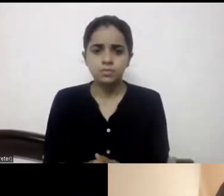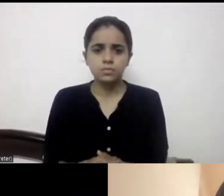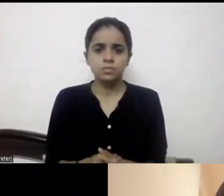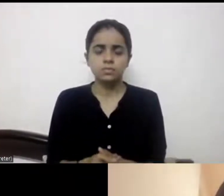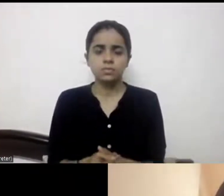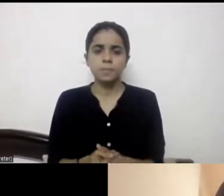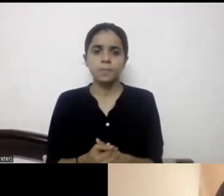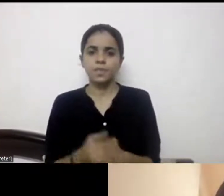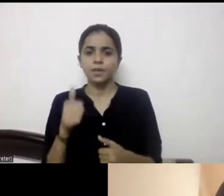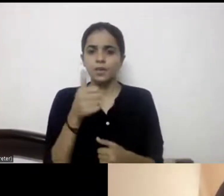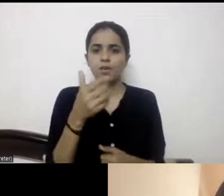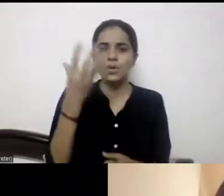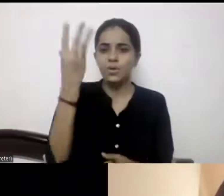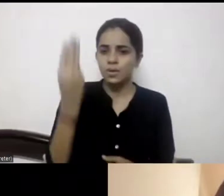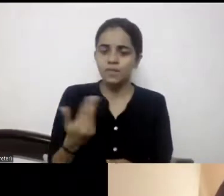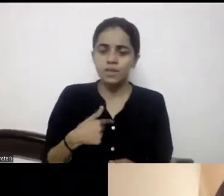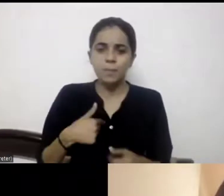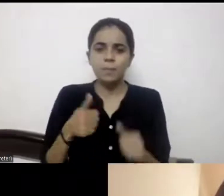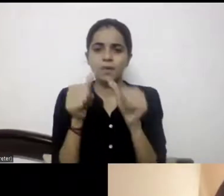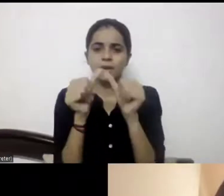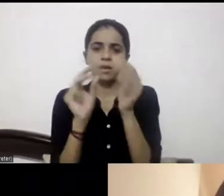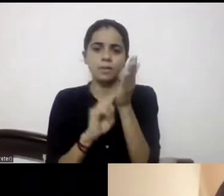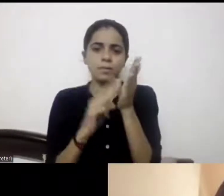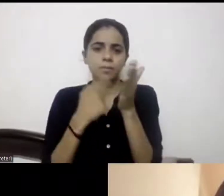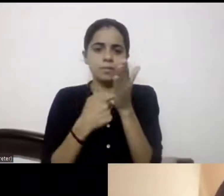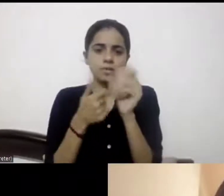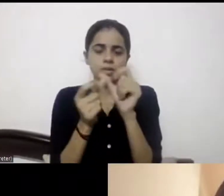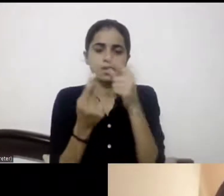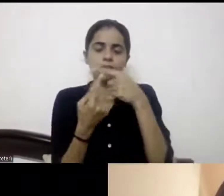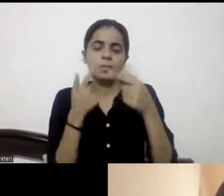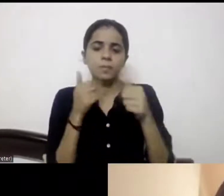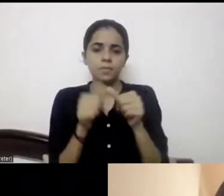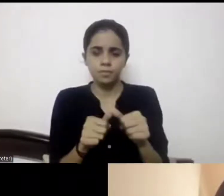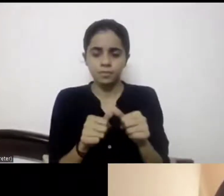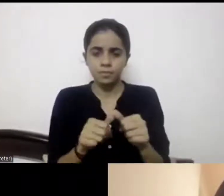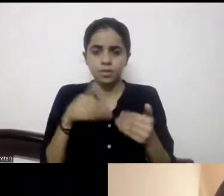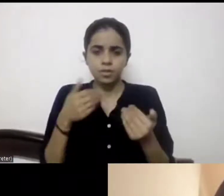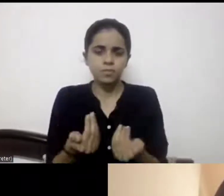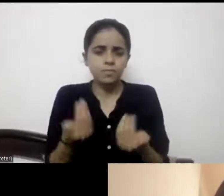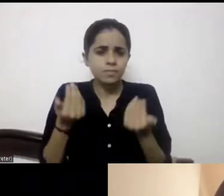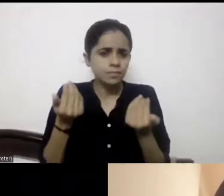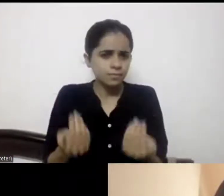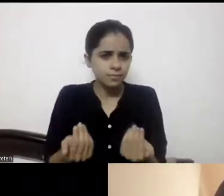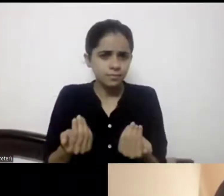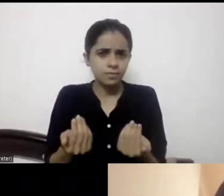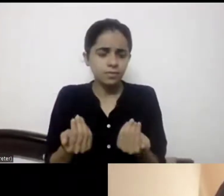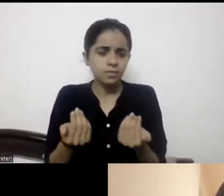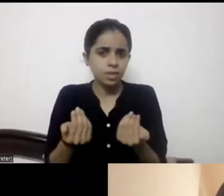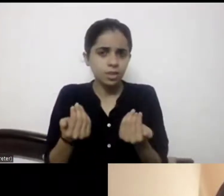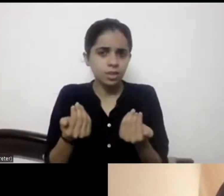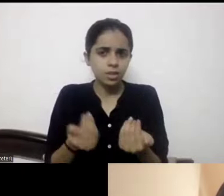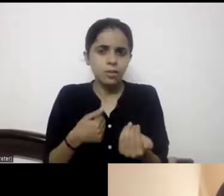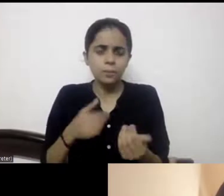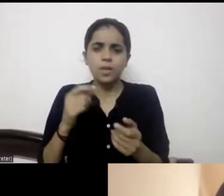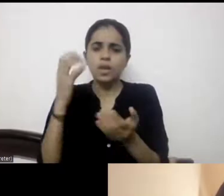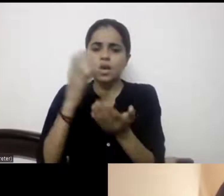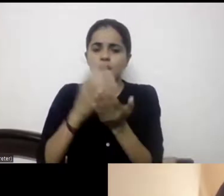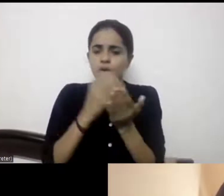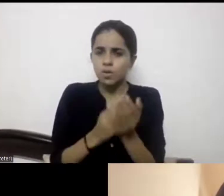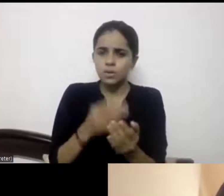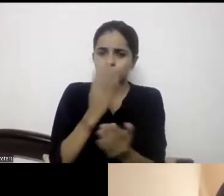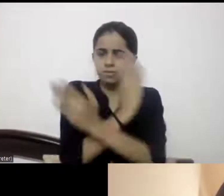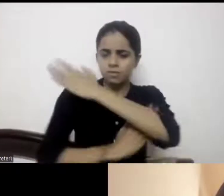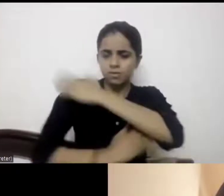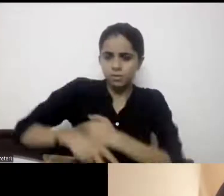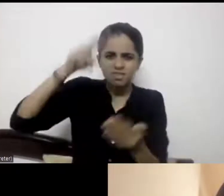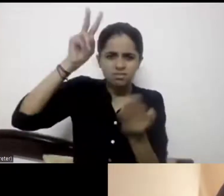Good evening. I'm Amrita. Hi, Amrita. And hi. Yes. So I had taken up a course on disability studies where we